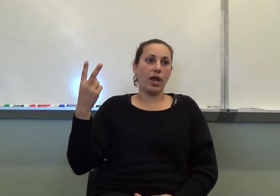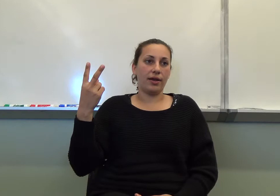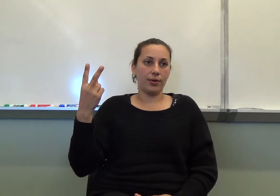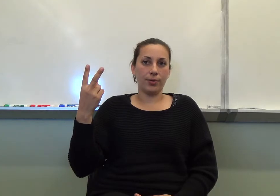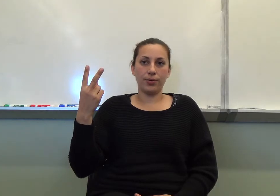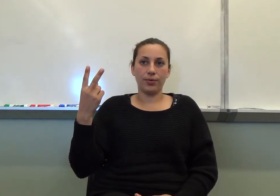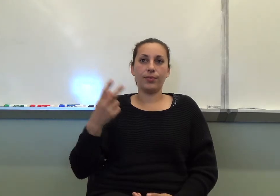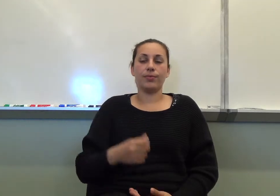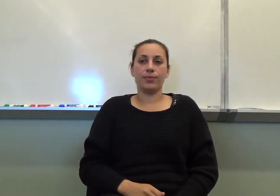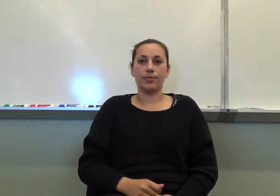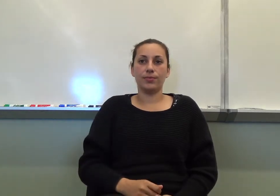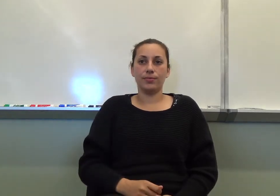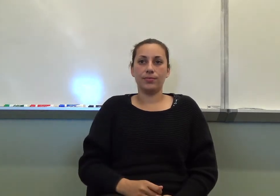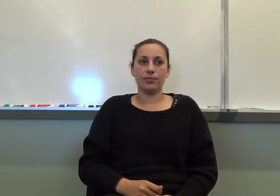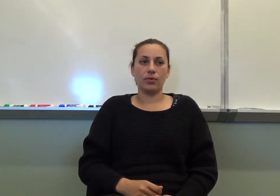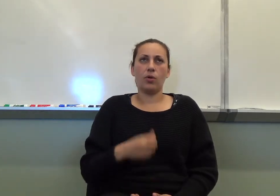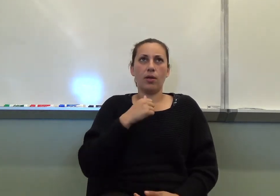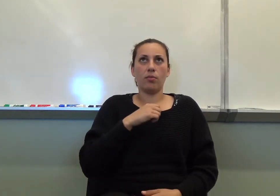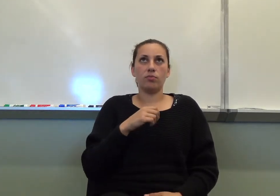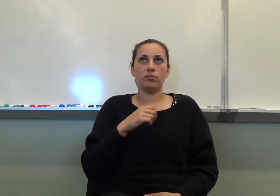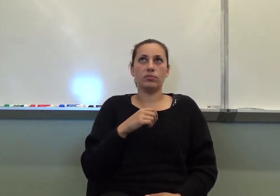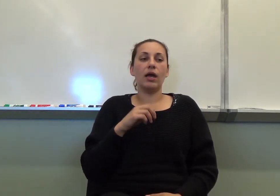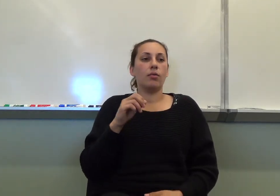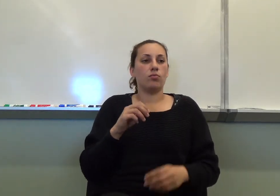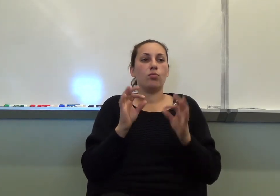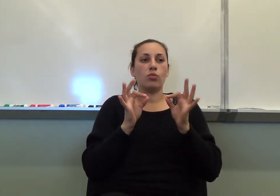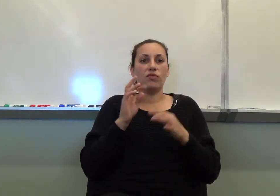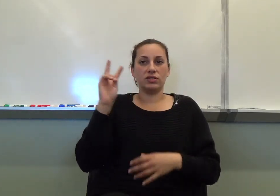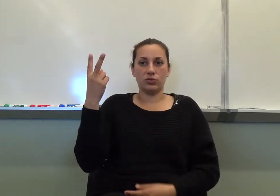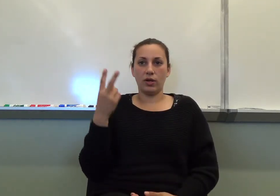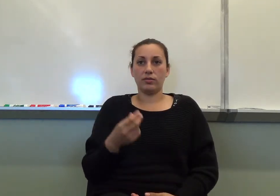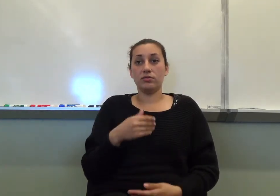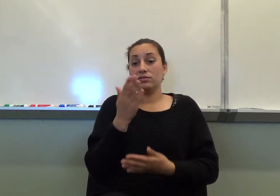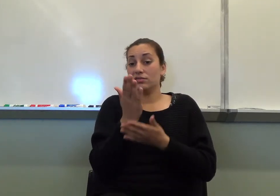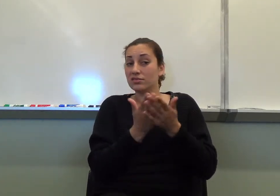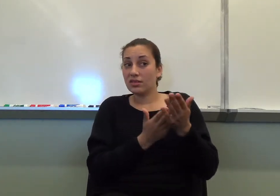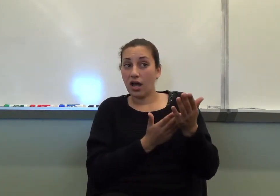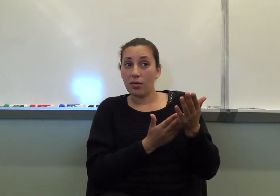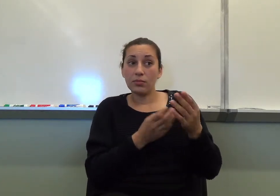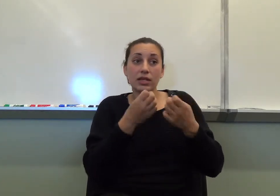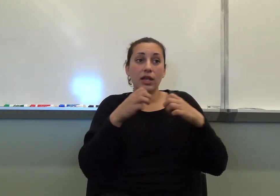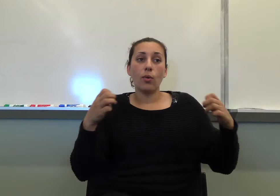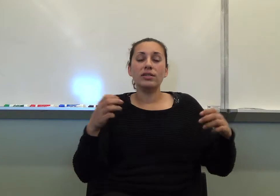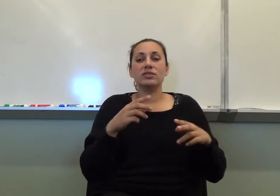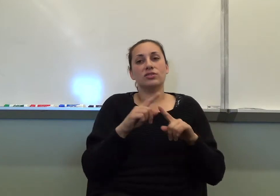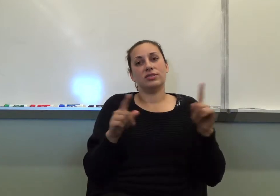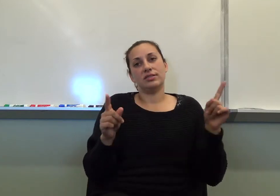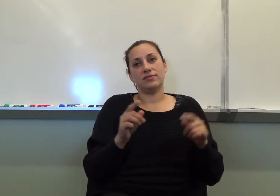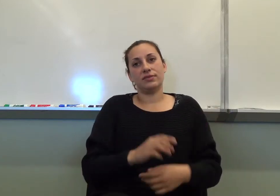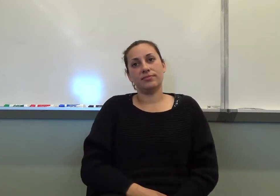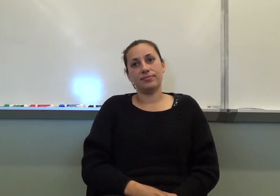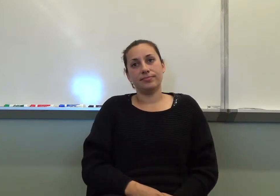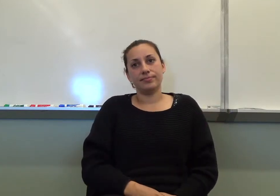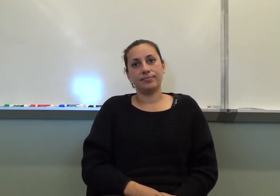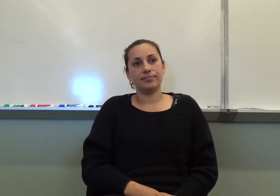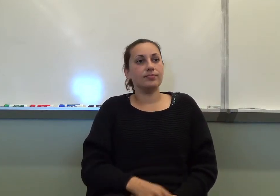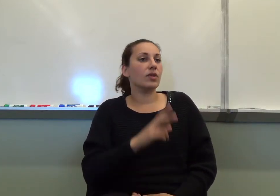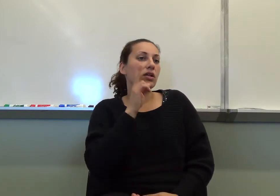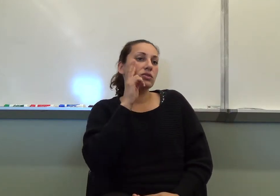They're not all about like that, though. Some of the problems are a little bit different. All right, let's look at another classic. Here's another